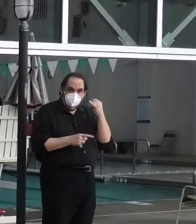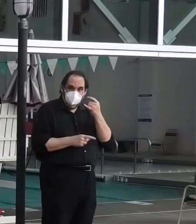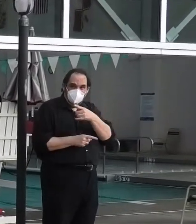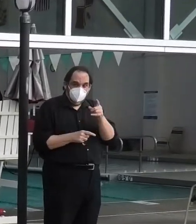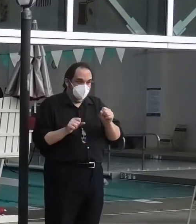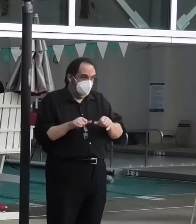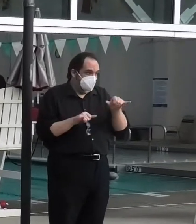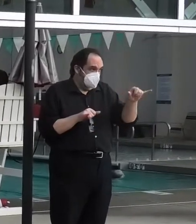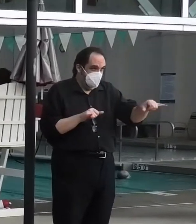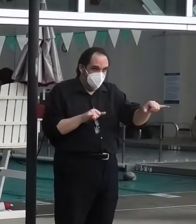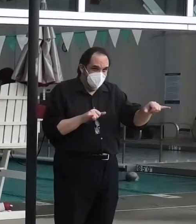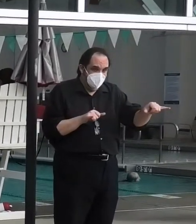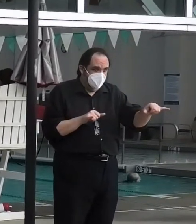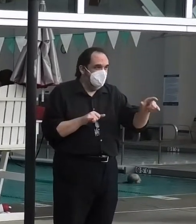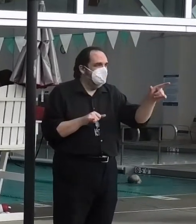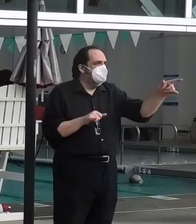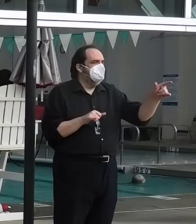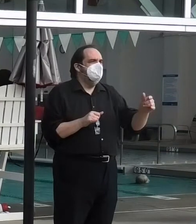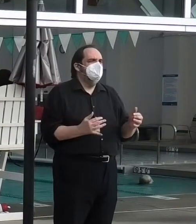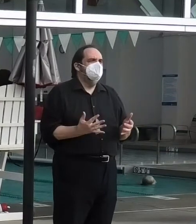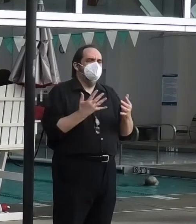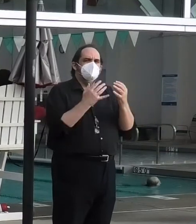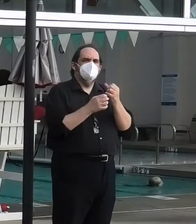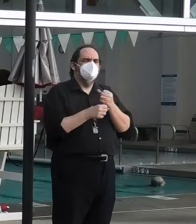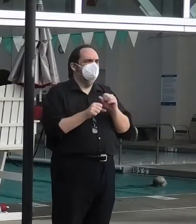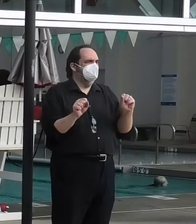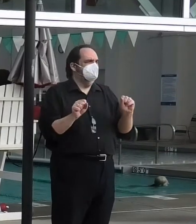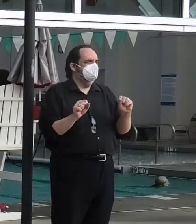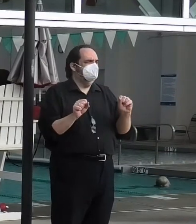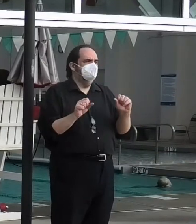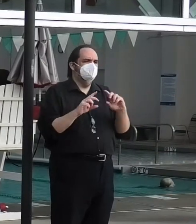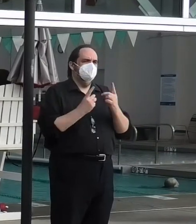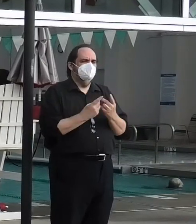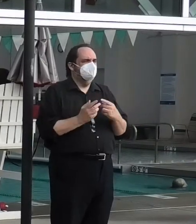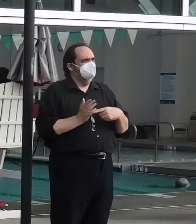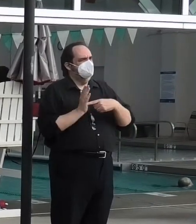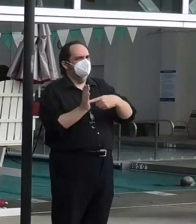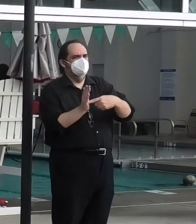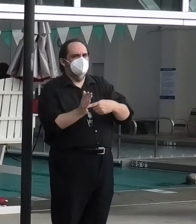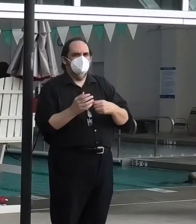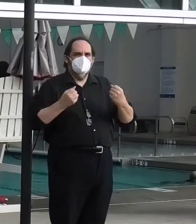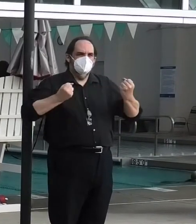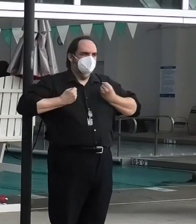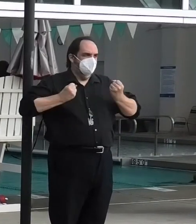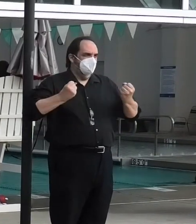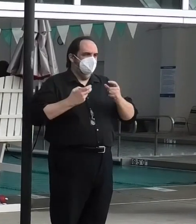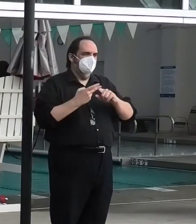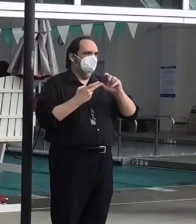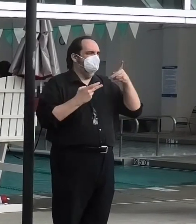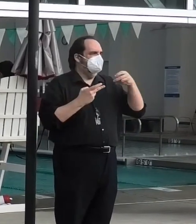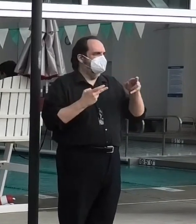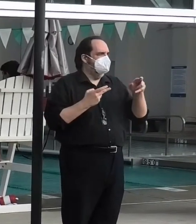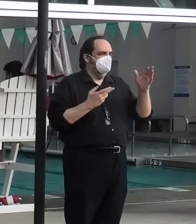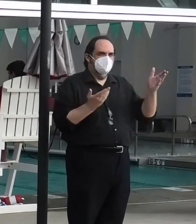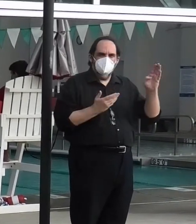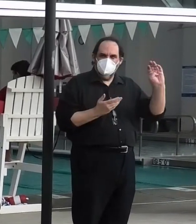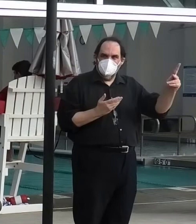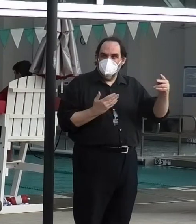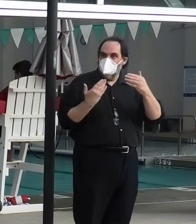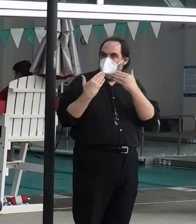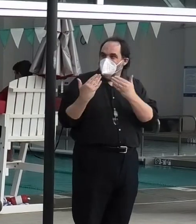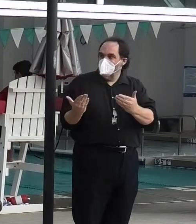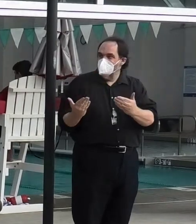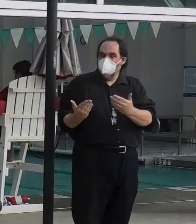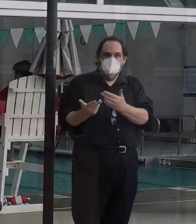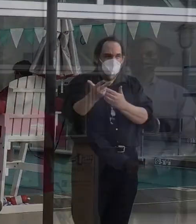can stay, the Fire and Rescue Department is performing an AED and CPR demonstration in the back for us. So thank you. And I'd like to call the